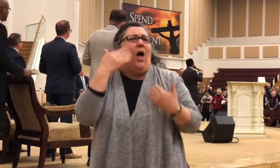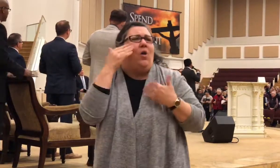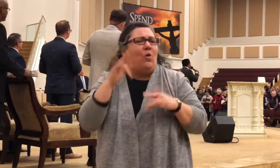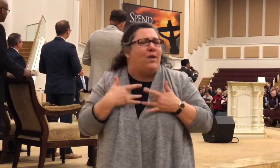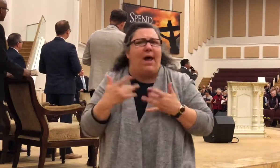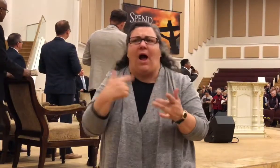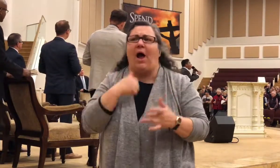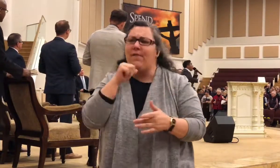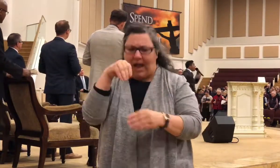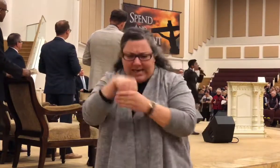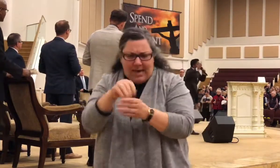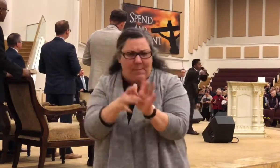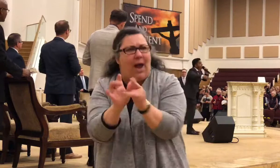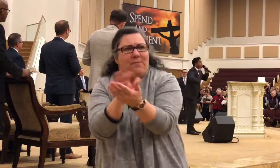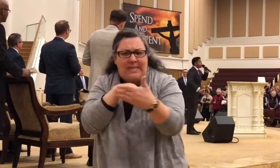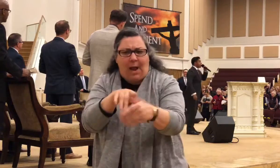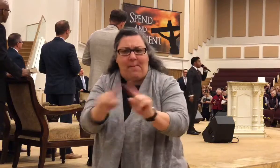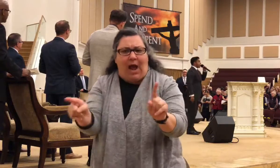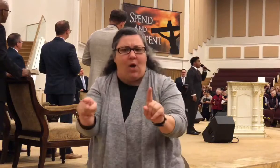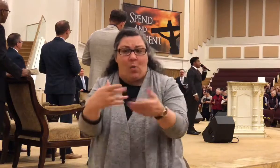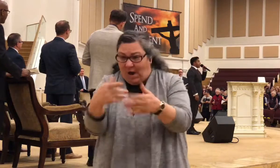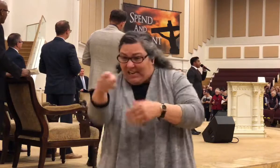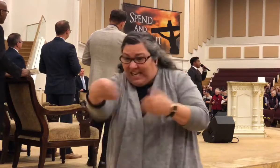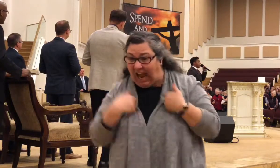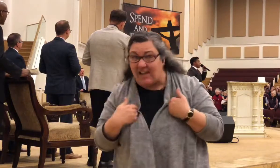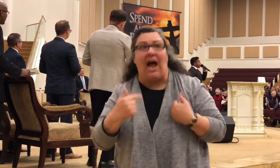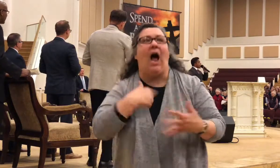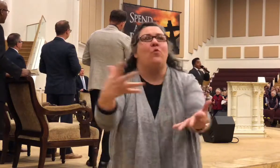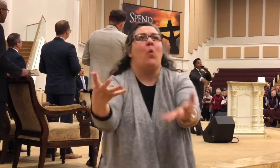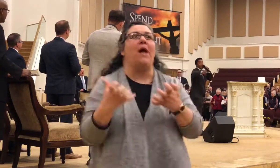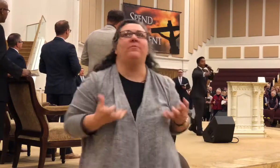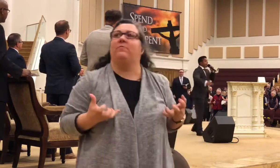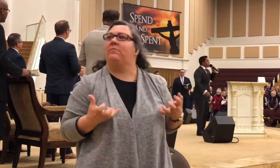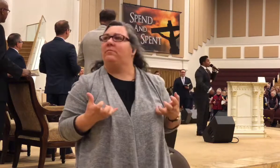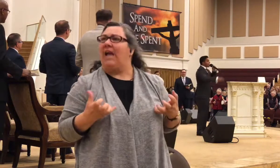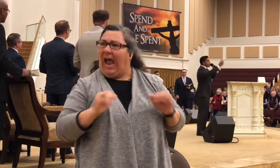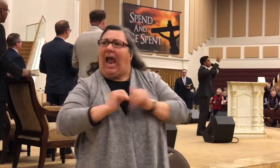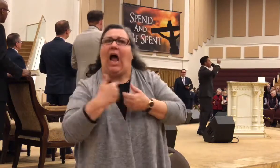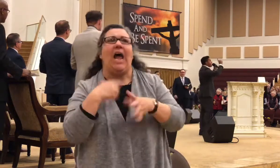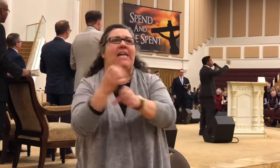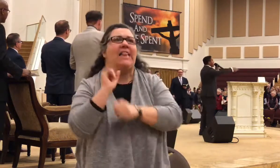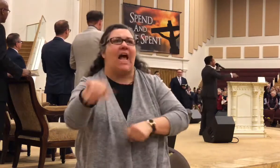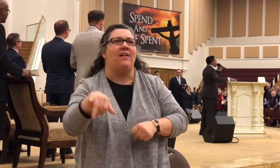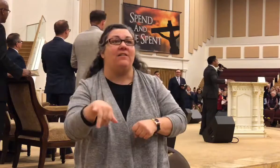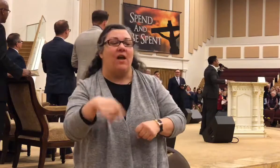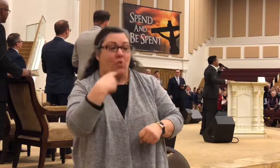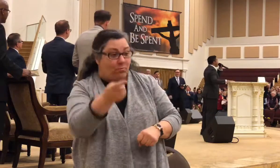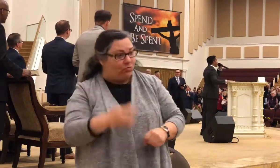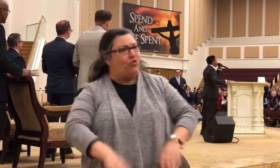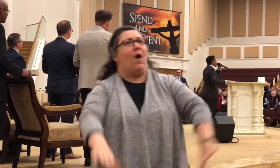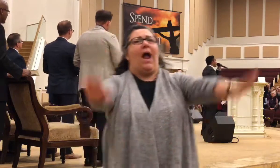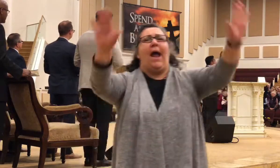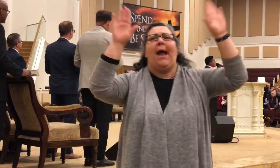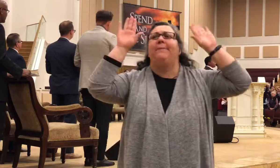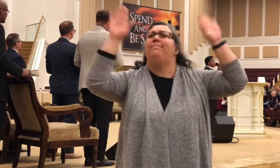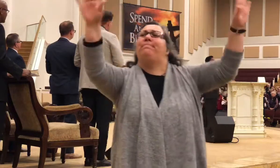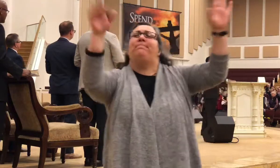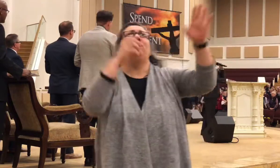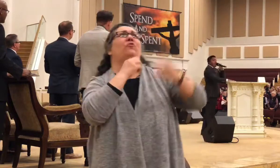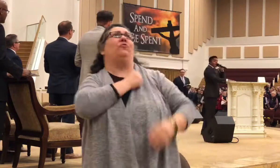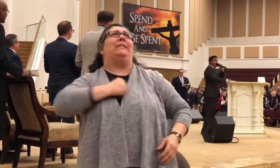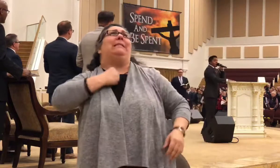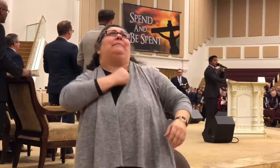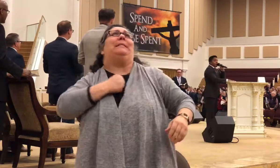study." But he said, "But I want what he's got." He said, "How do I get it?" I said, "Lift your hands, repent. God's going to fill you with the Holy